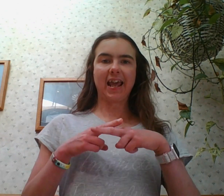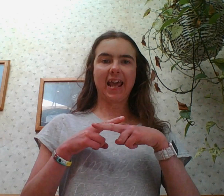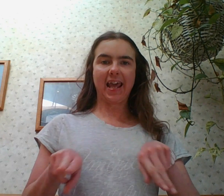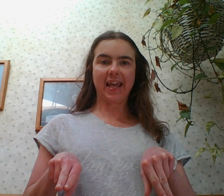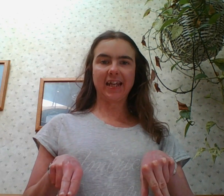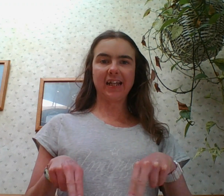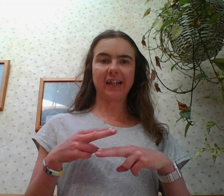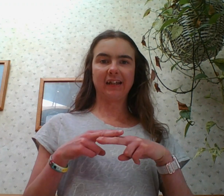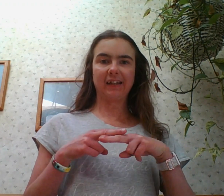Egg,